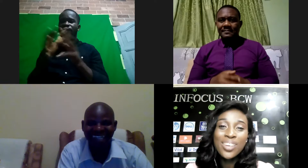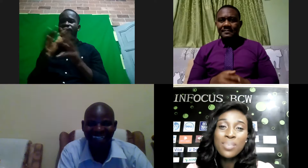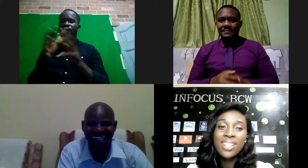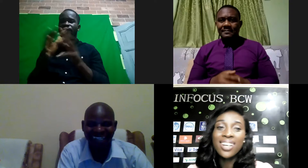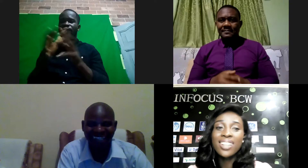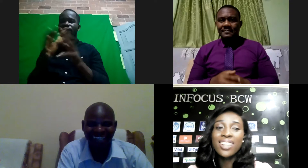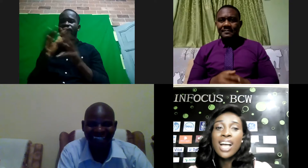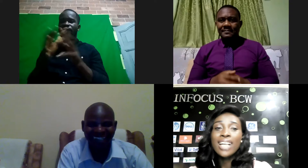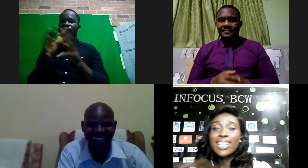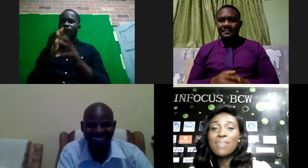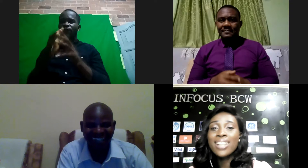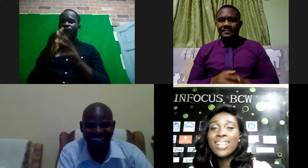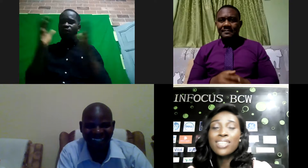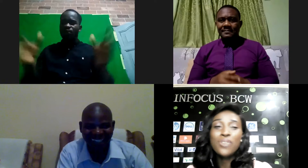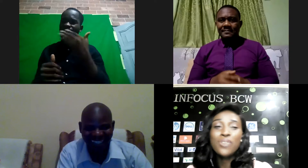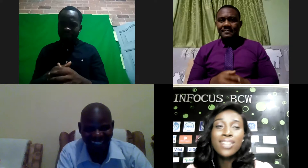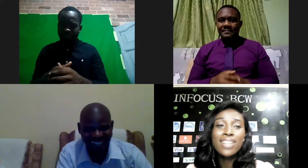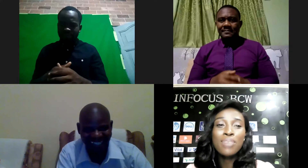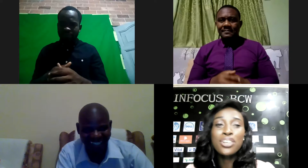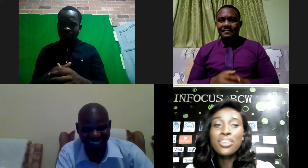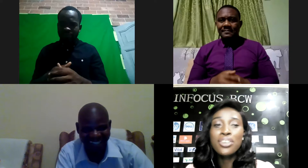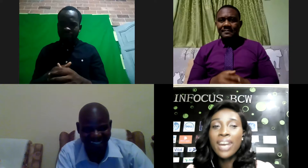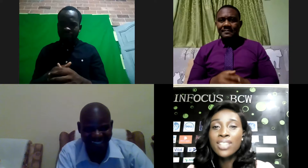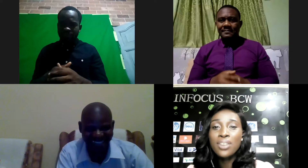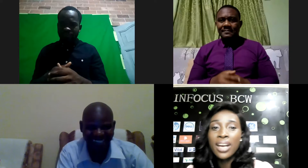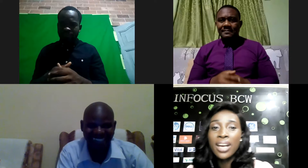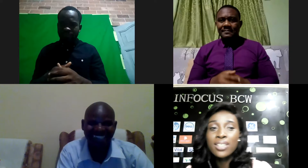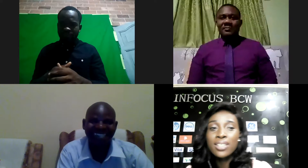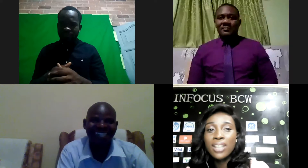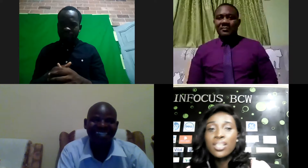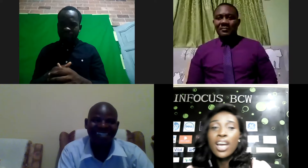you, Ms. Hannah. Clement and Francis have been great